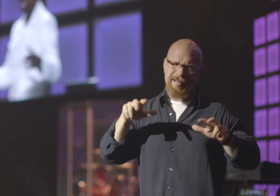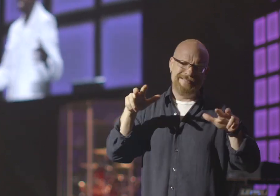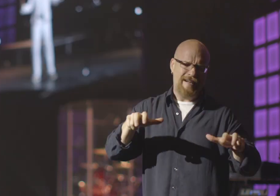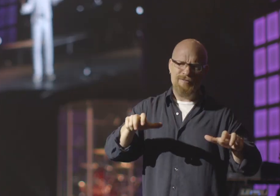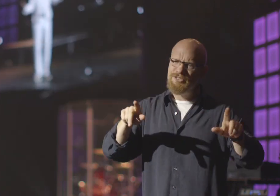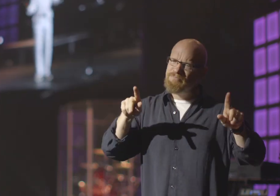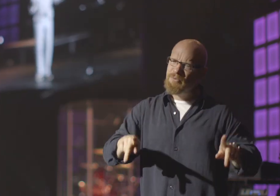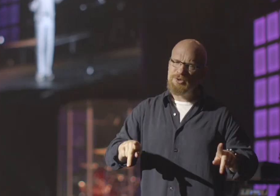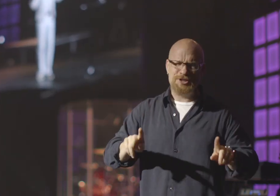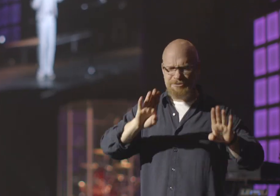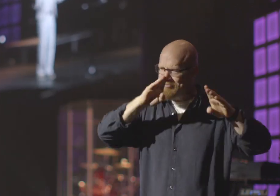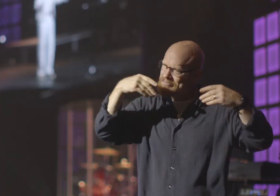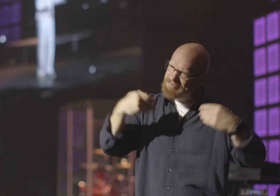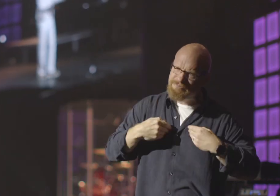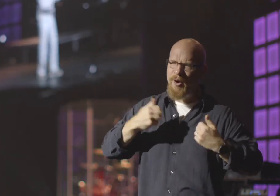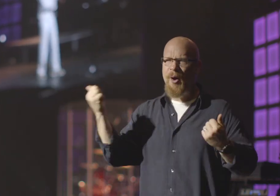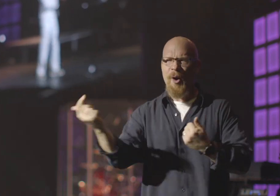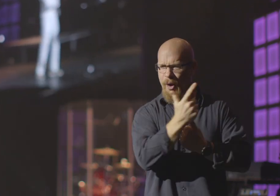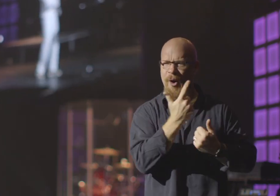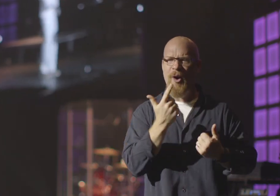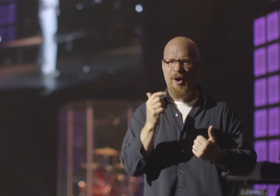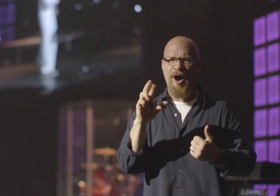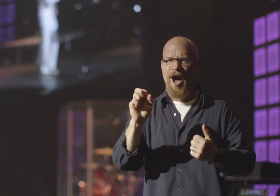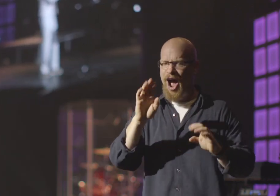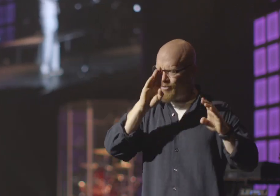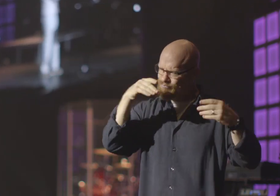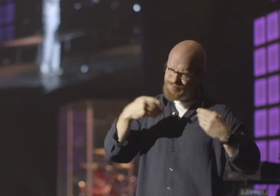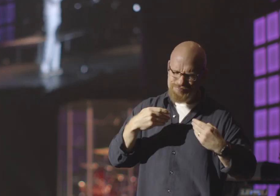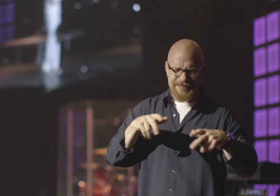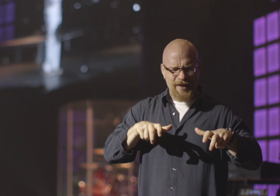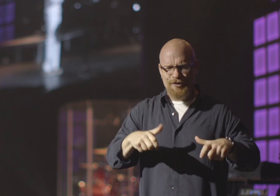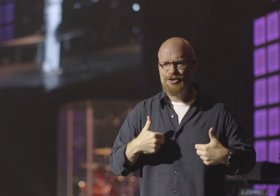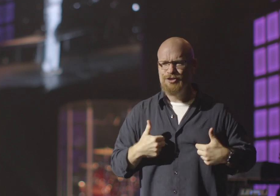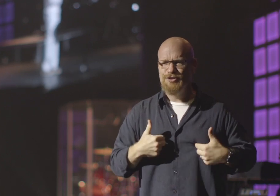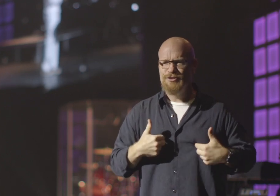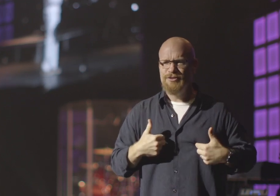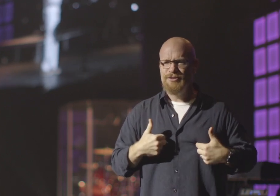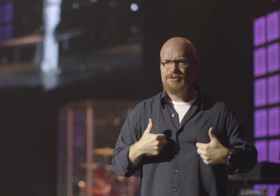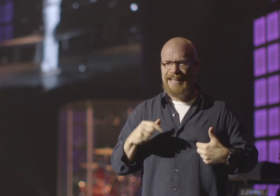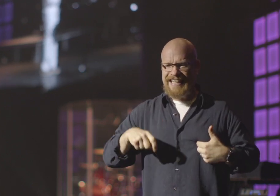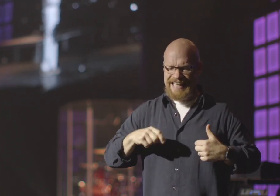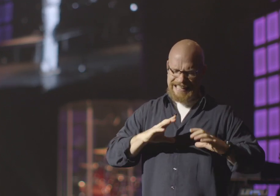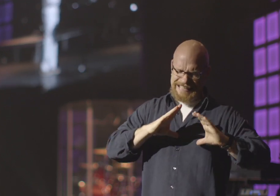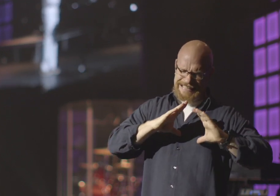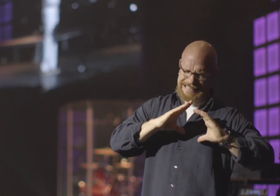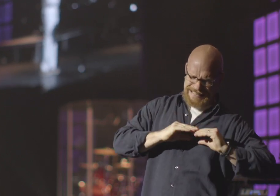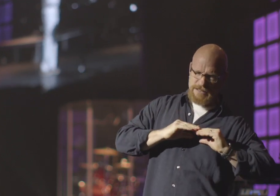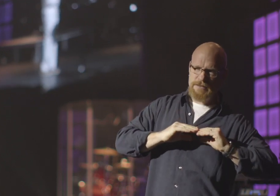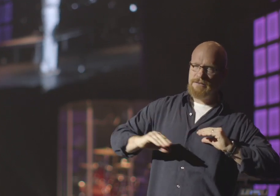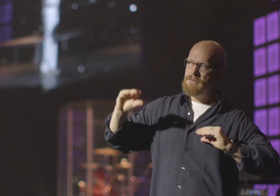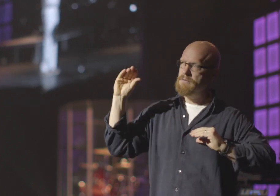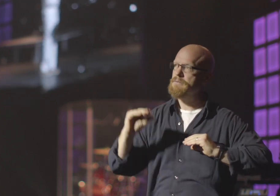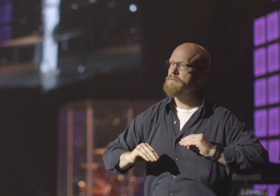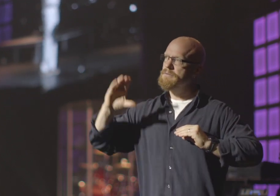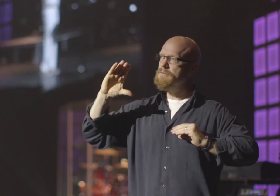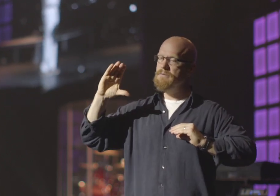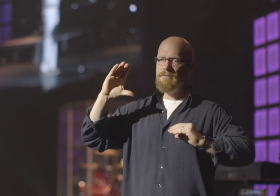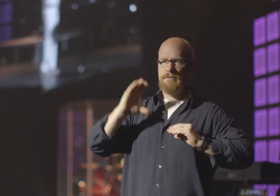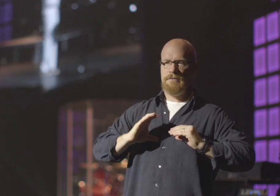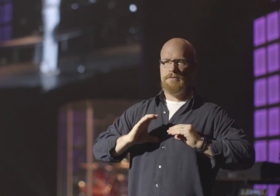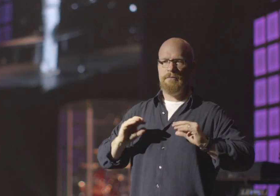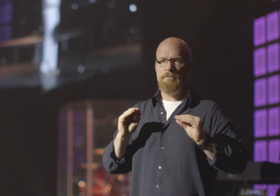self-centered individual. All of us are. So that's why we need Christ in our life. Does that make